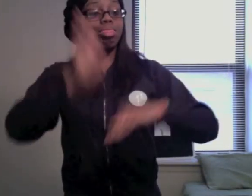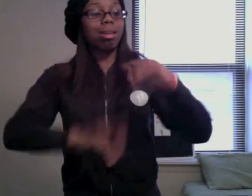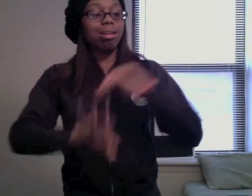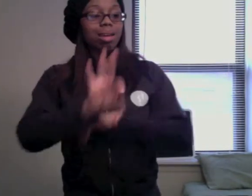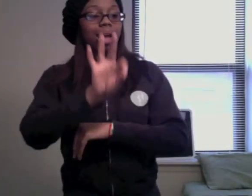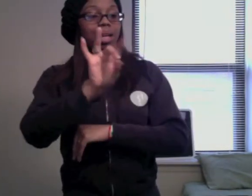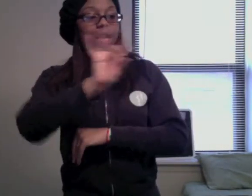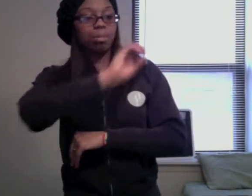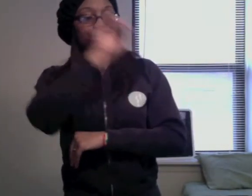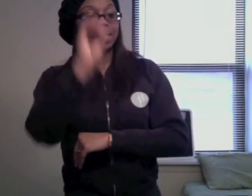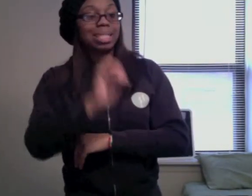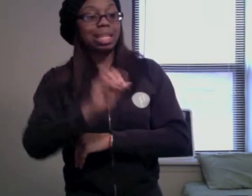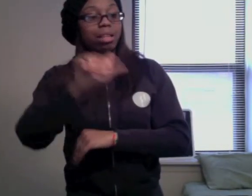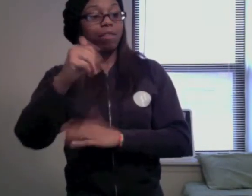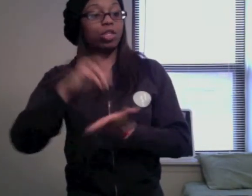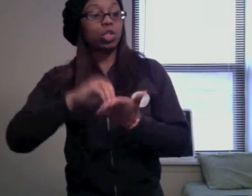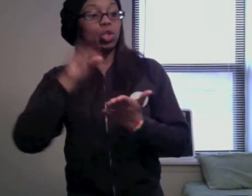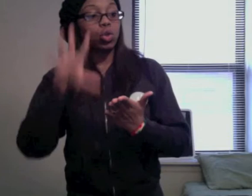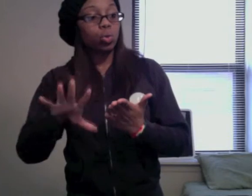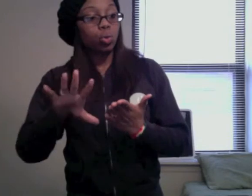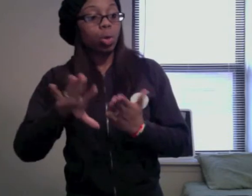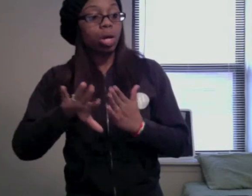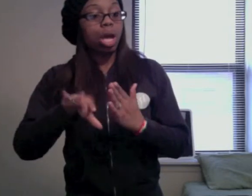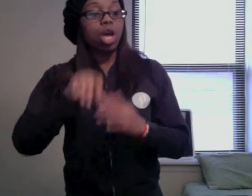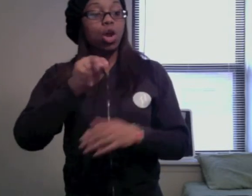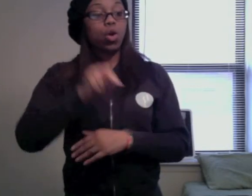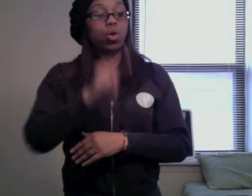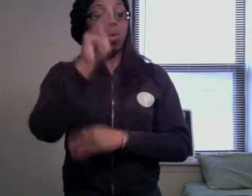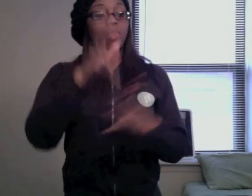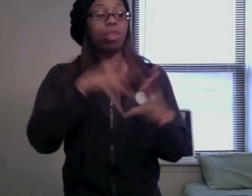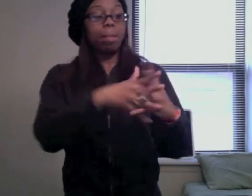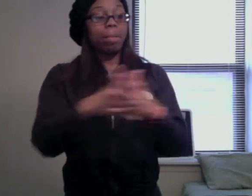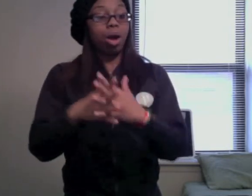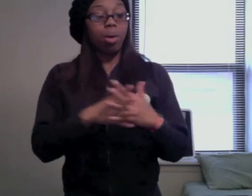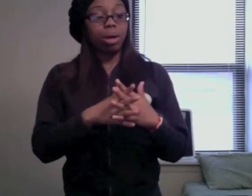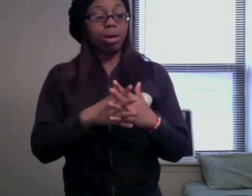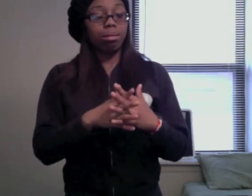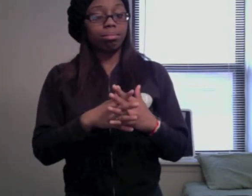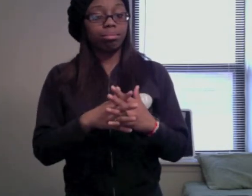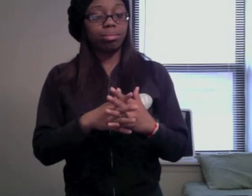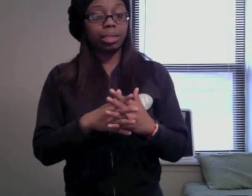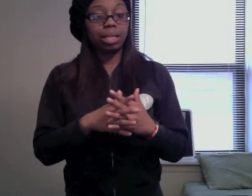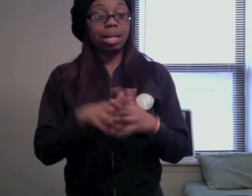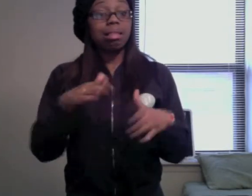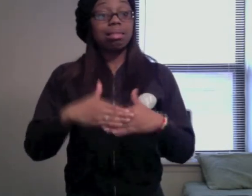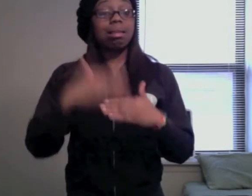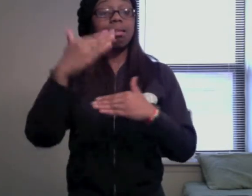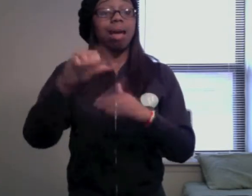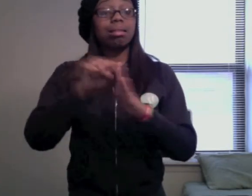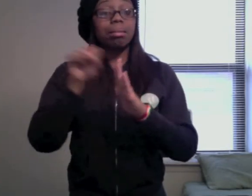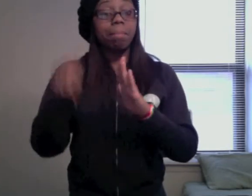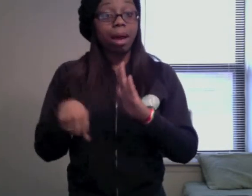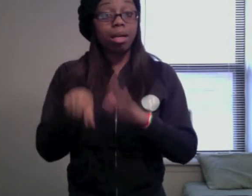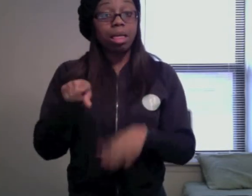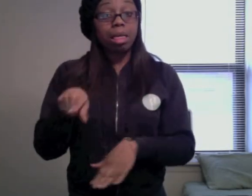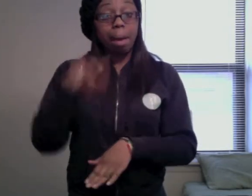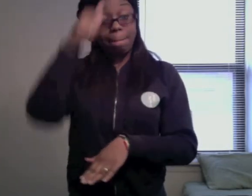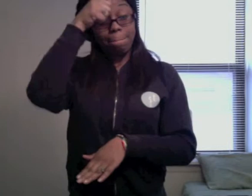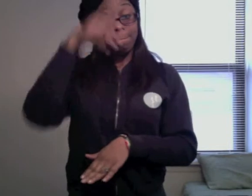98% of the students in all of North America." Well, the next term, that student pulled a 4.0 grade